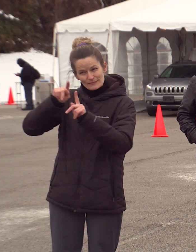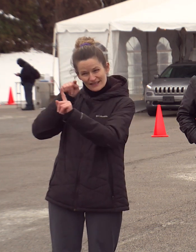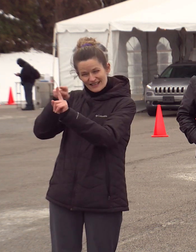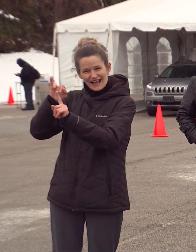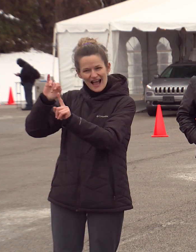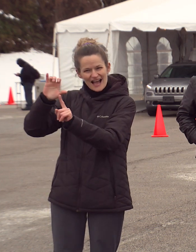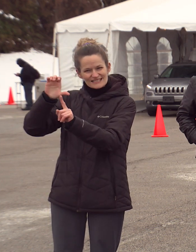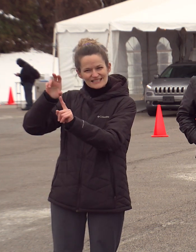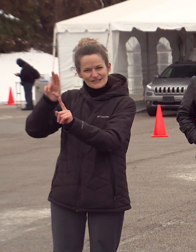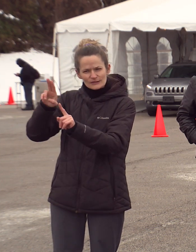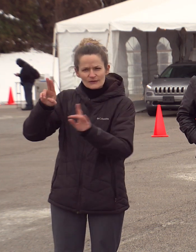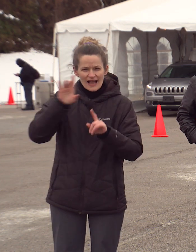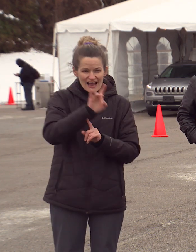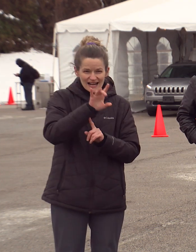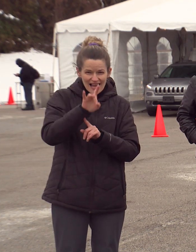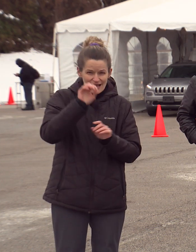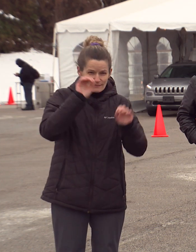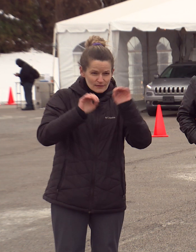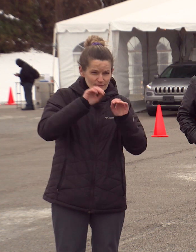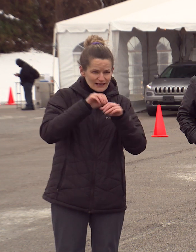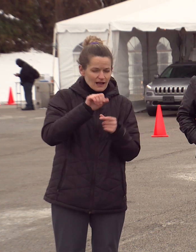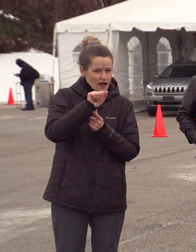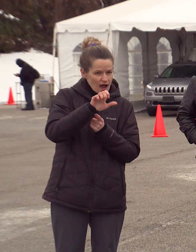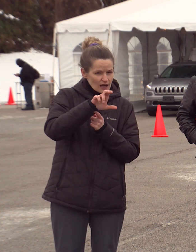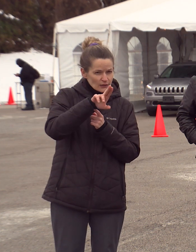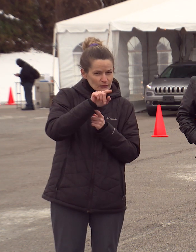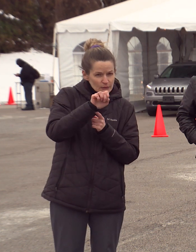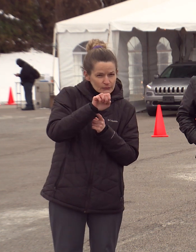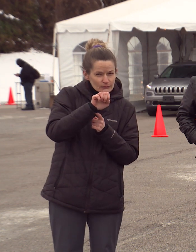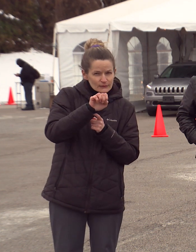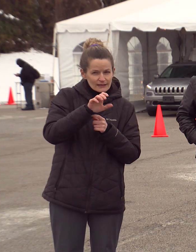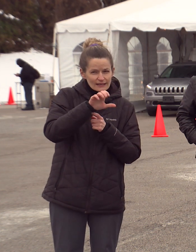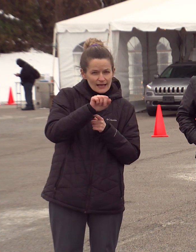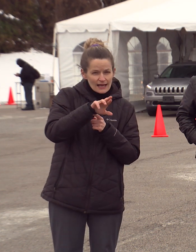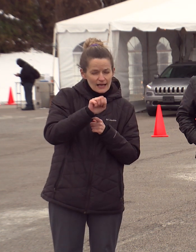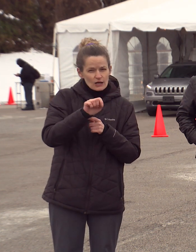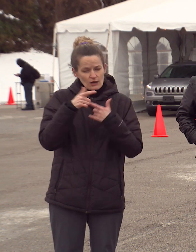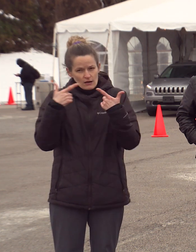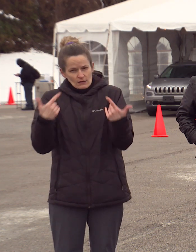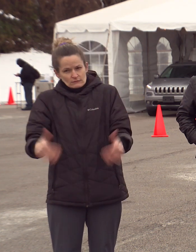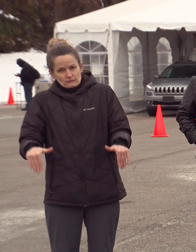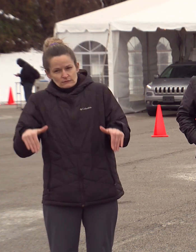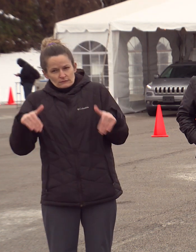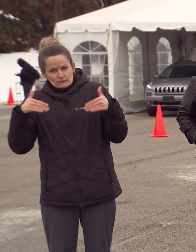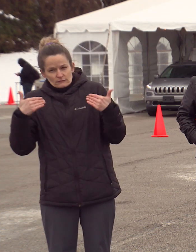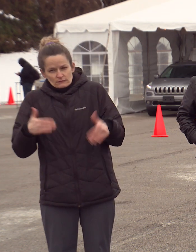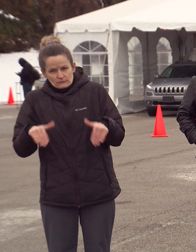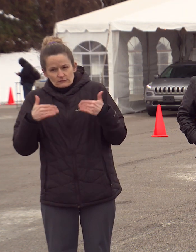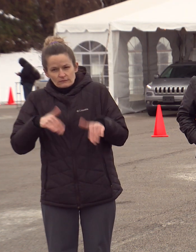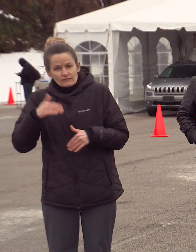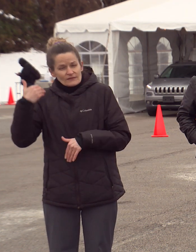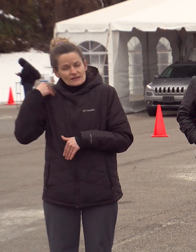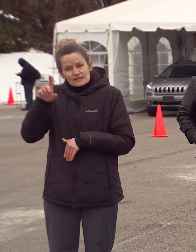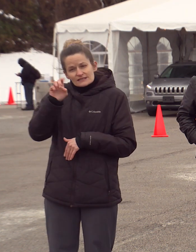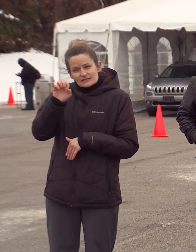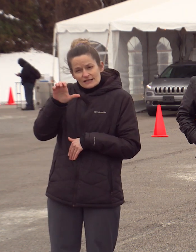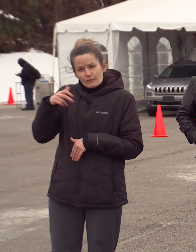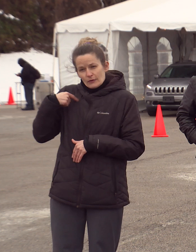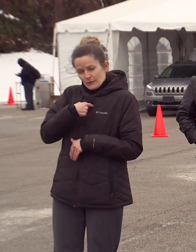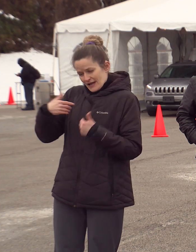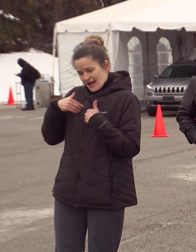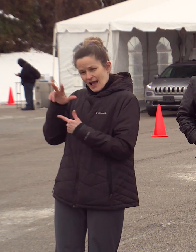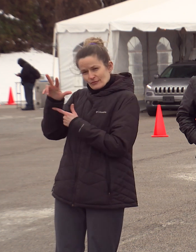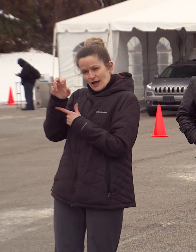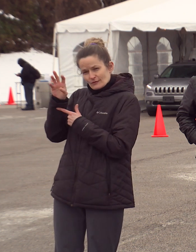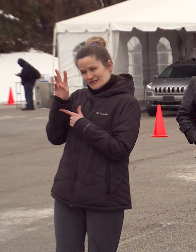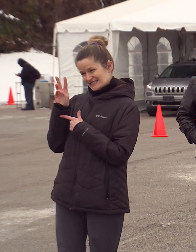care units. For reference, on December 20th, there were 306 patients occupying beds in city hospitals with